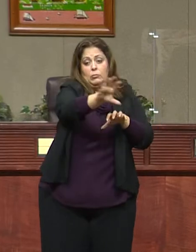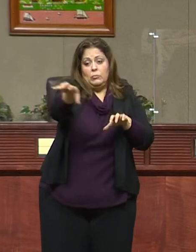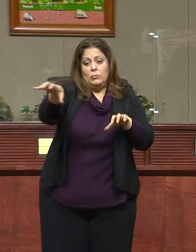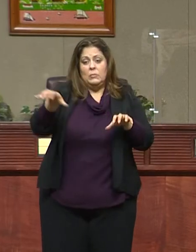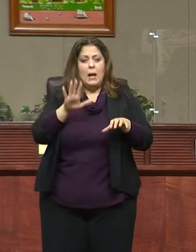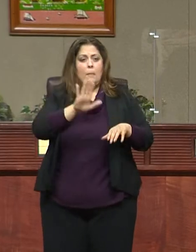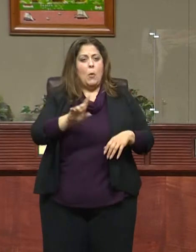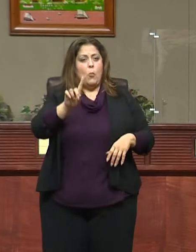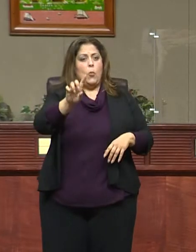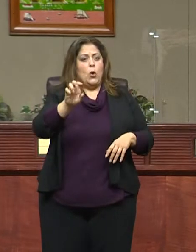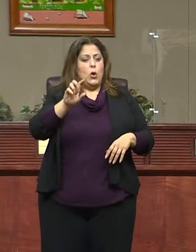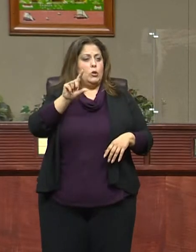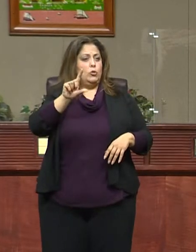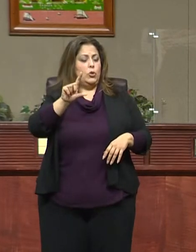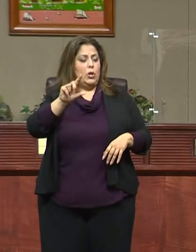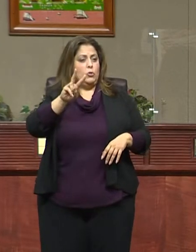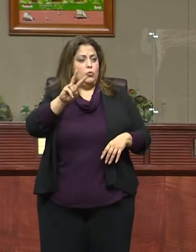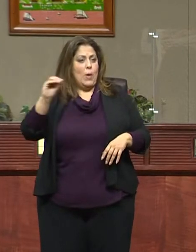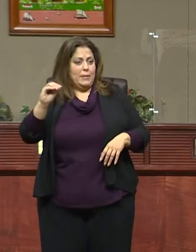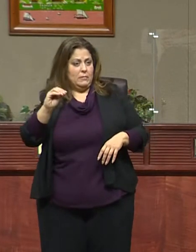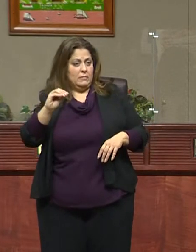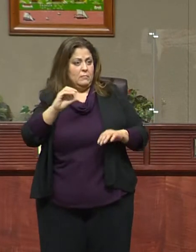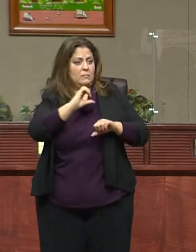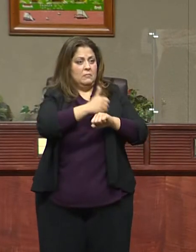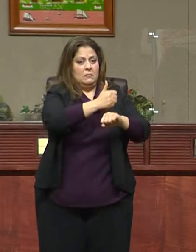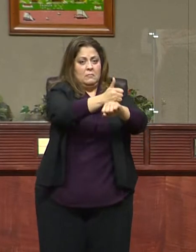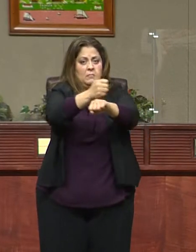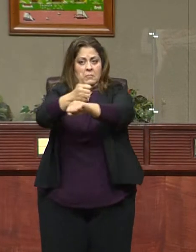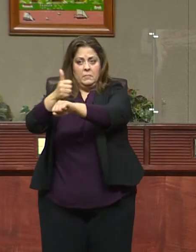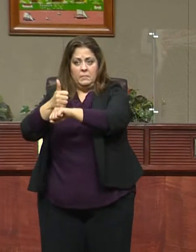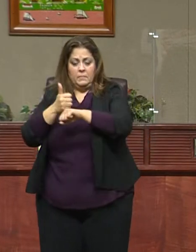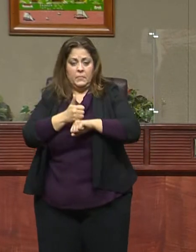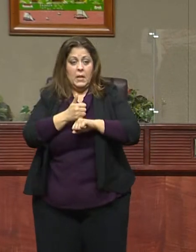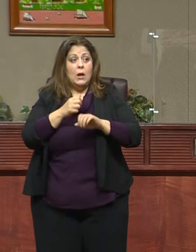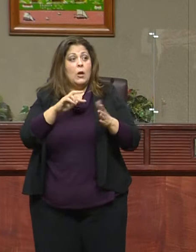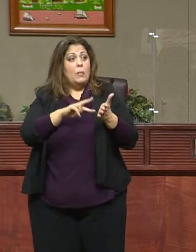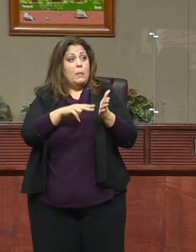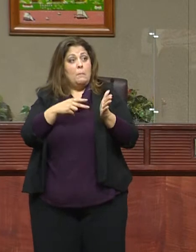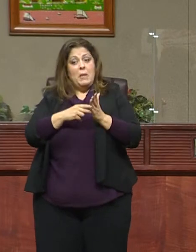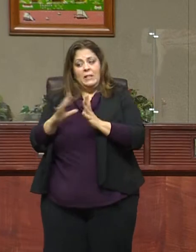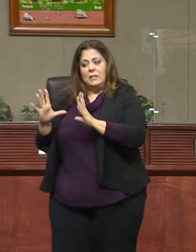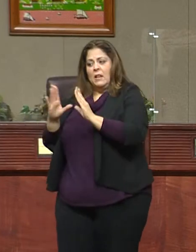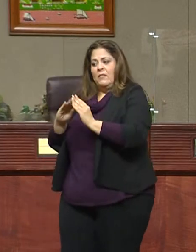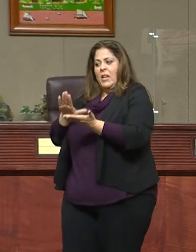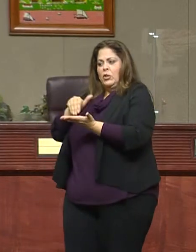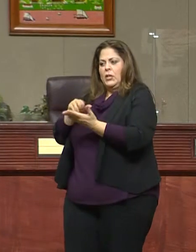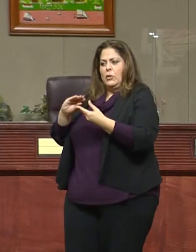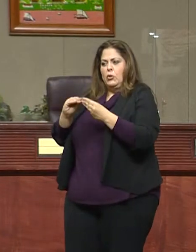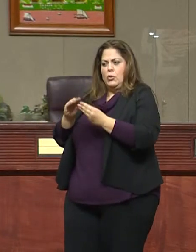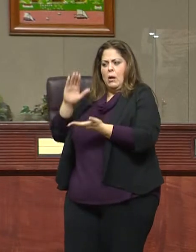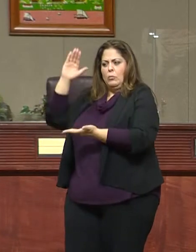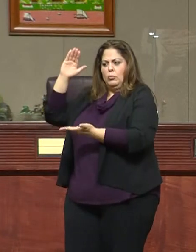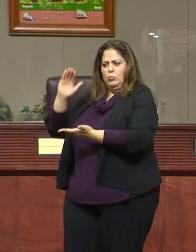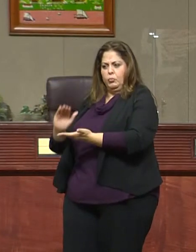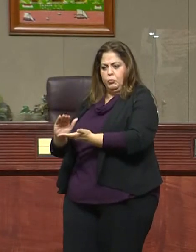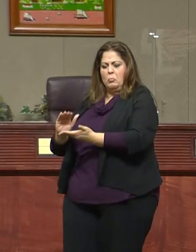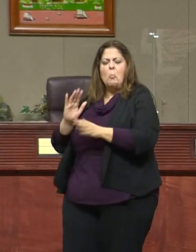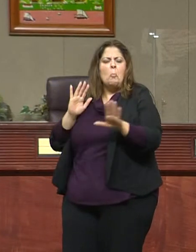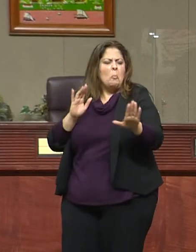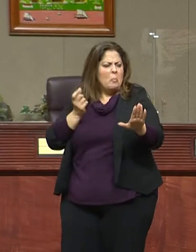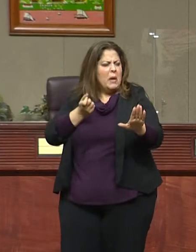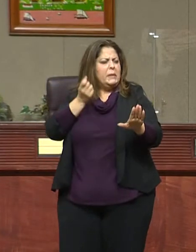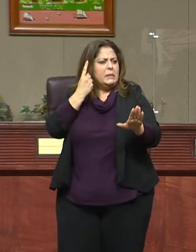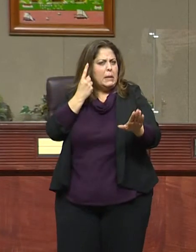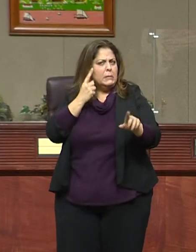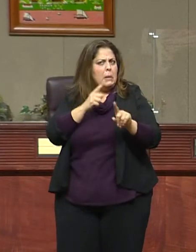that the doses would be spread out and maybe you wouldn't see as high numbers at places like the convention center. But it does seem a little concerning that we